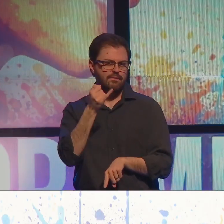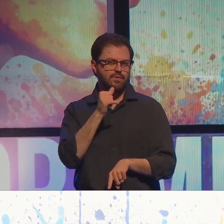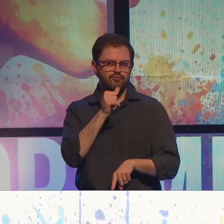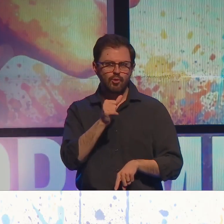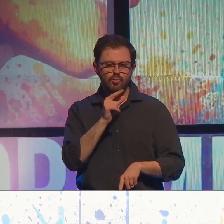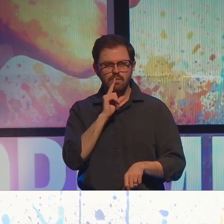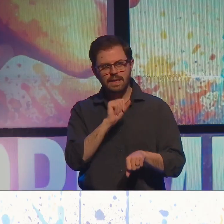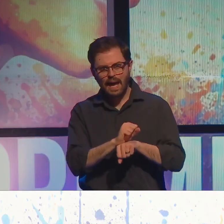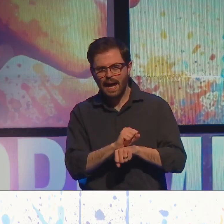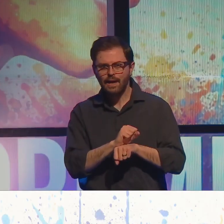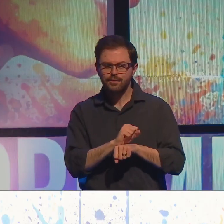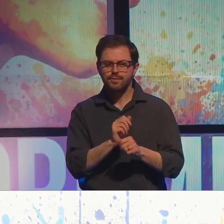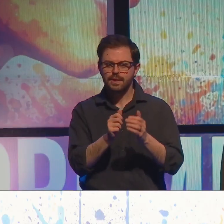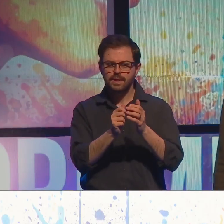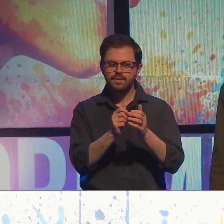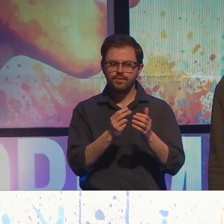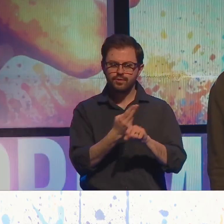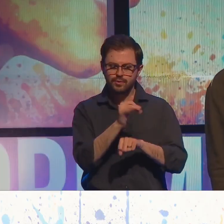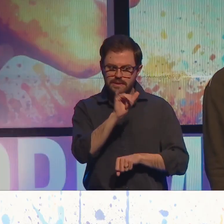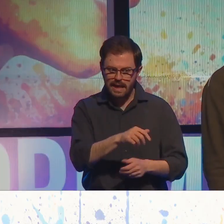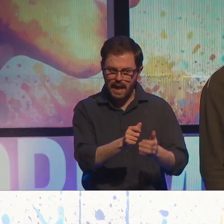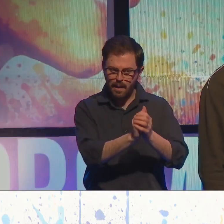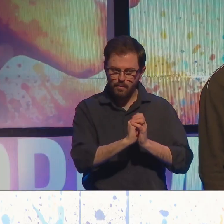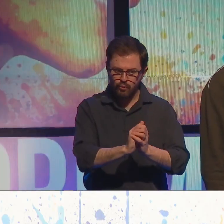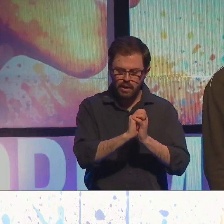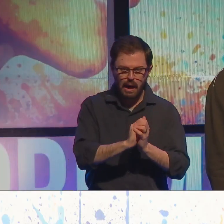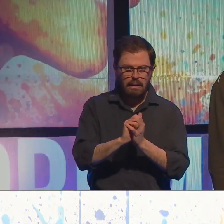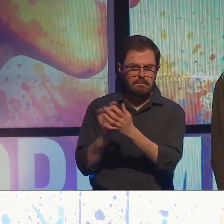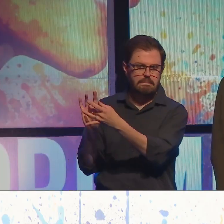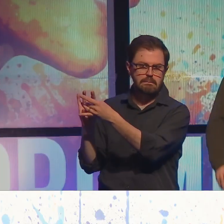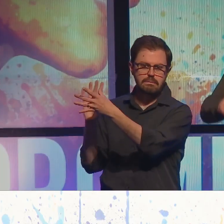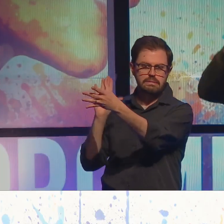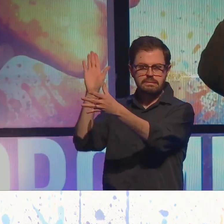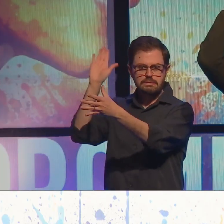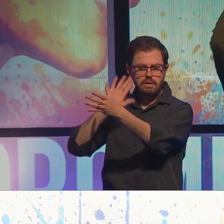God, that you will forever be separated from God.